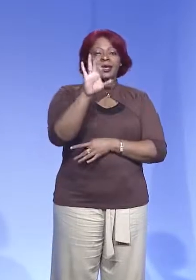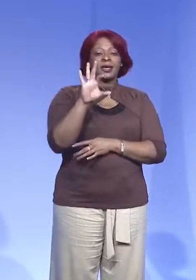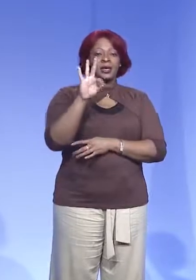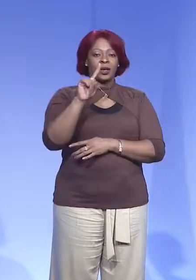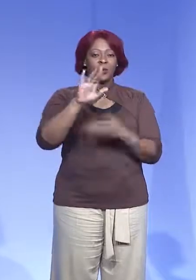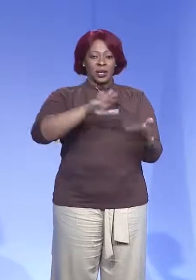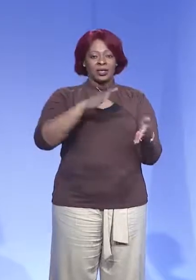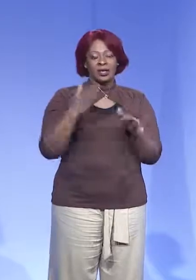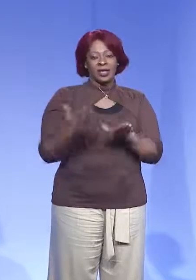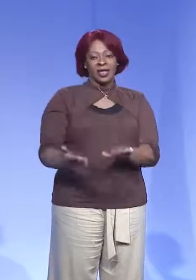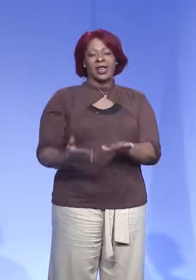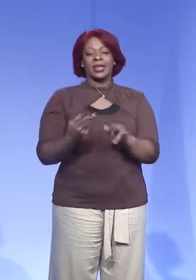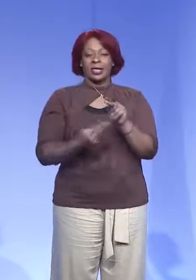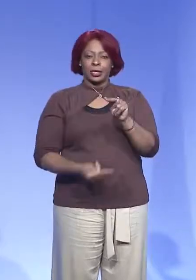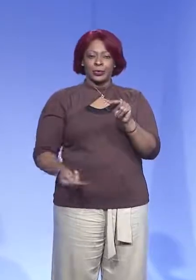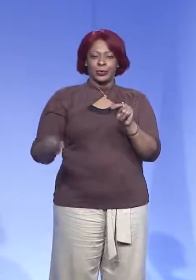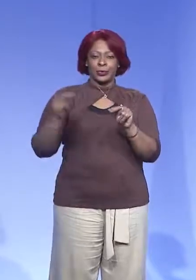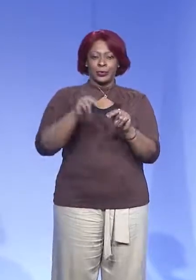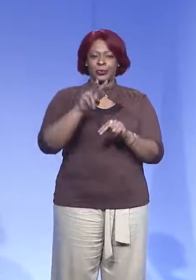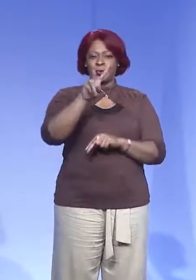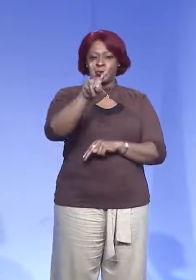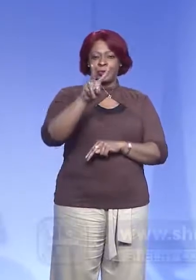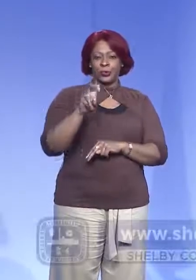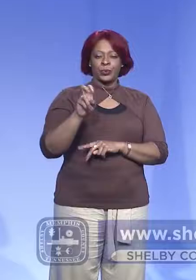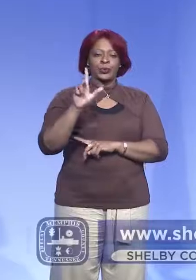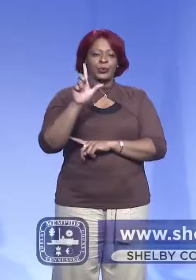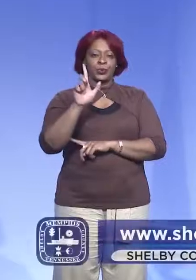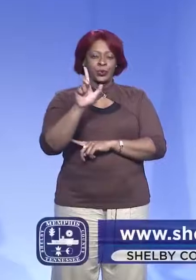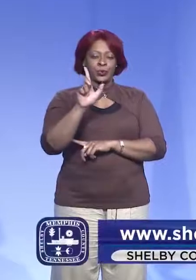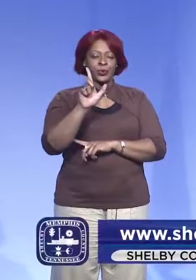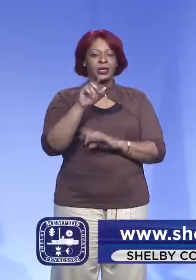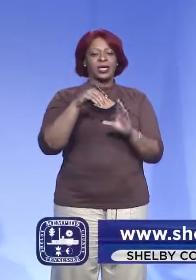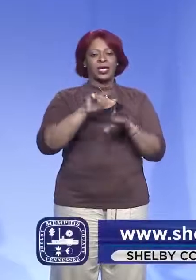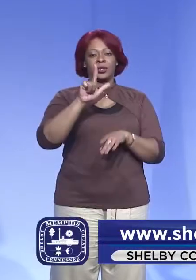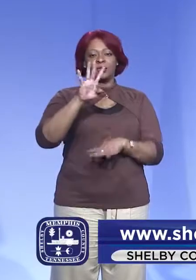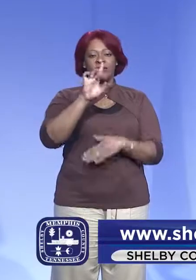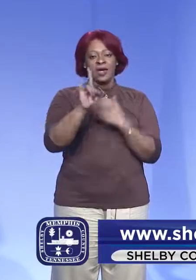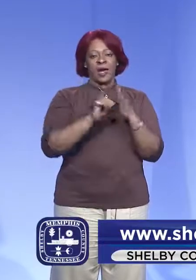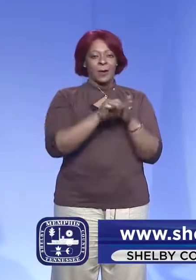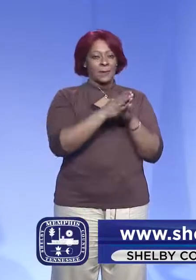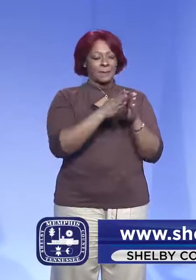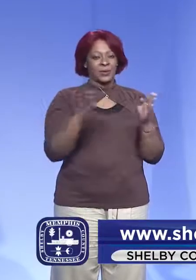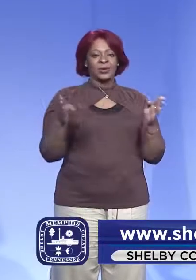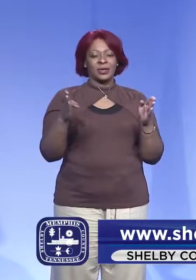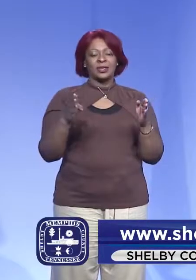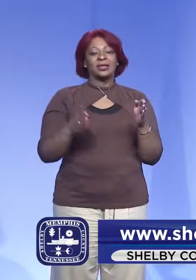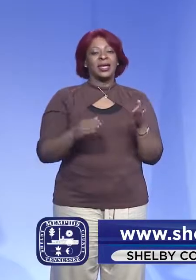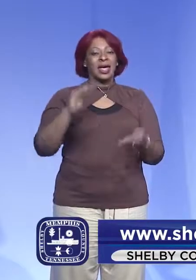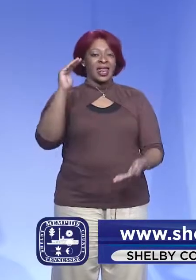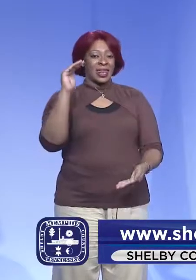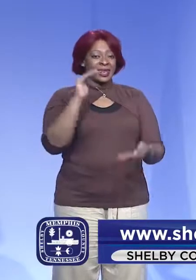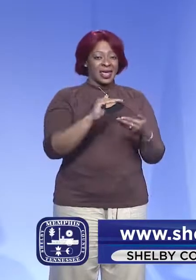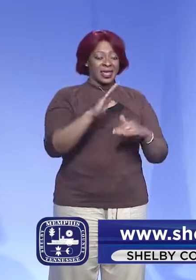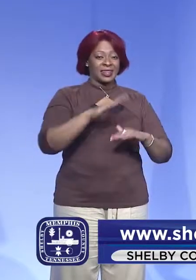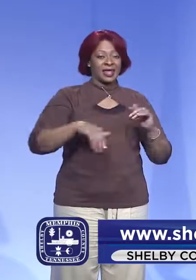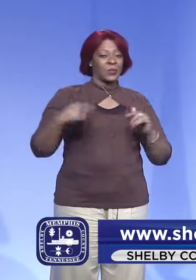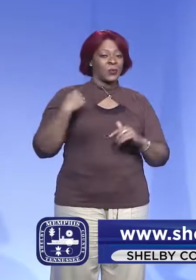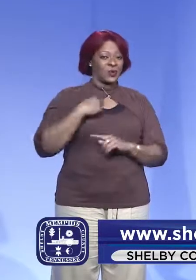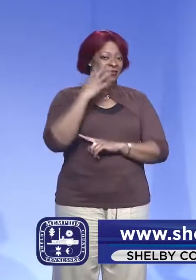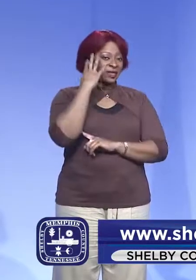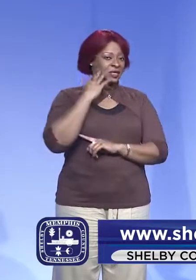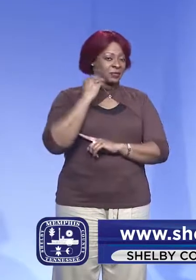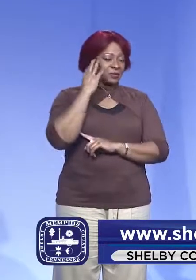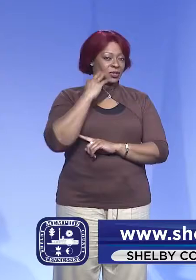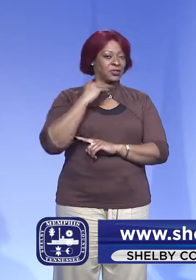80,991 deaths. That's an increase of 221 in a 24-hour period, so much less than what we were